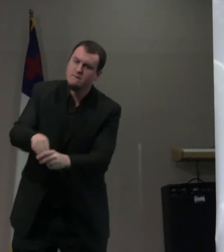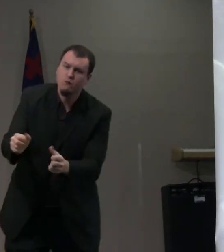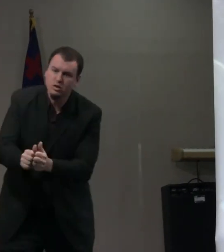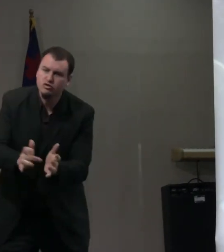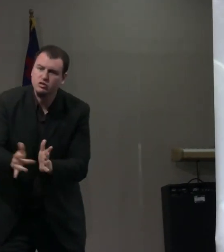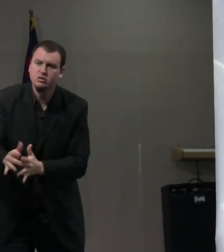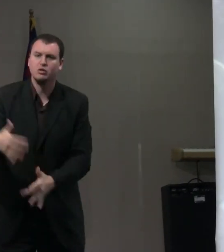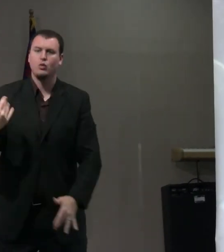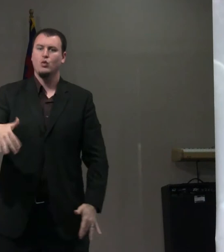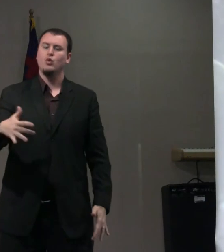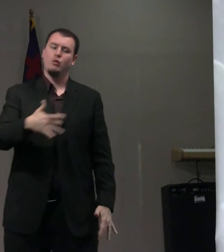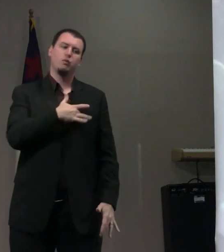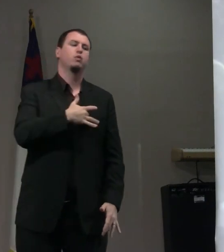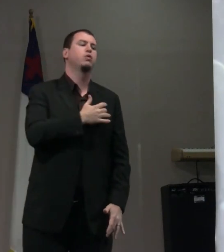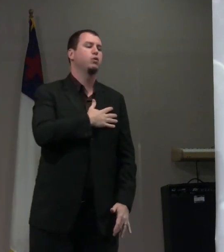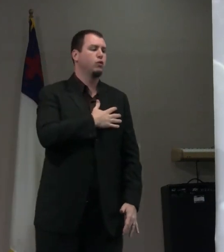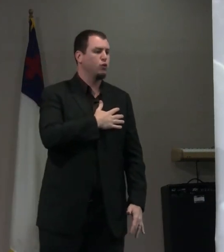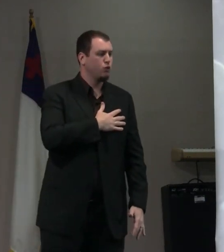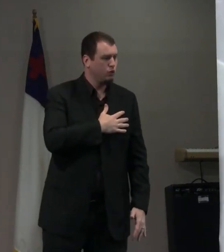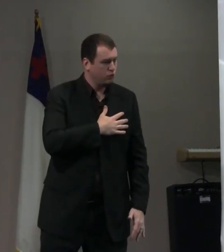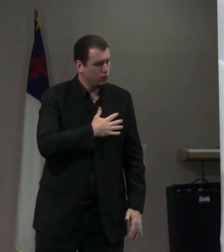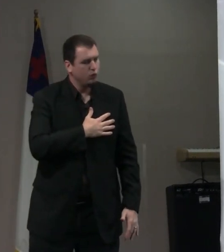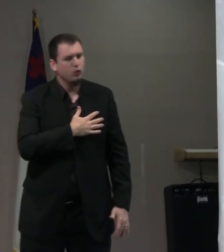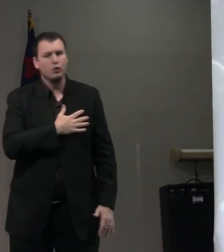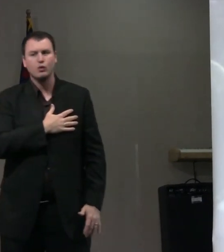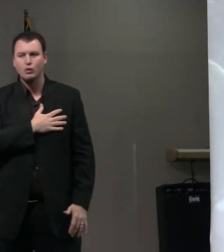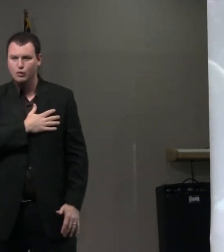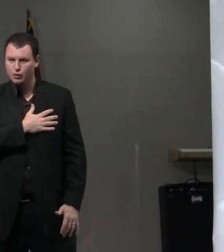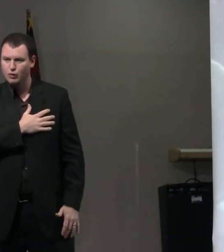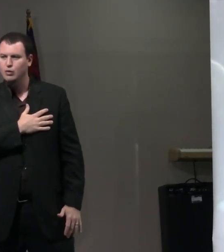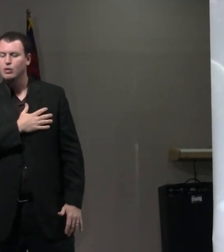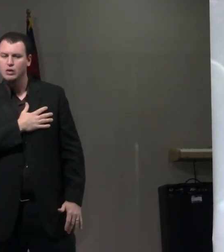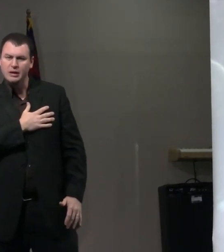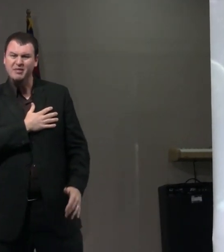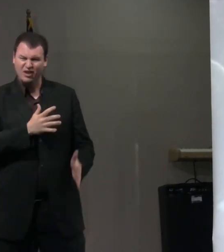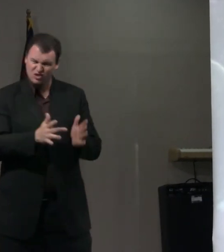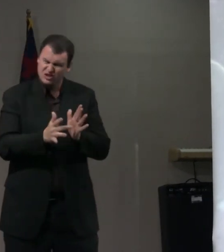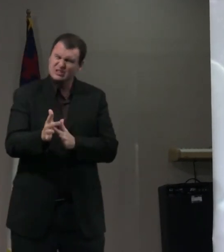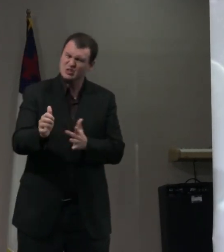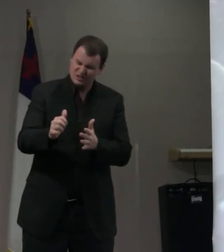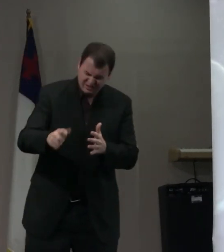Because he wanted to be included with Jesus.